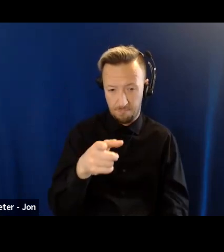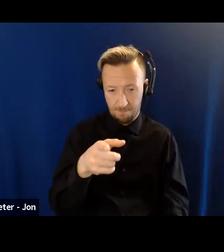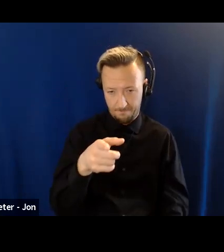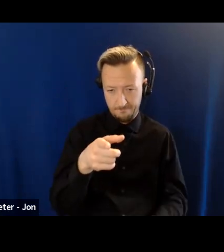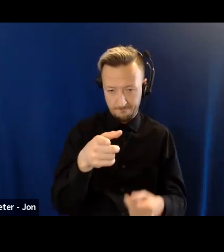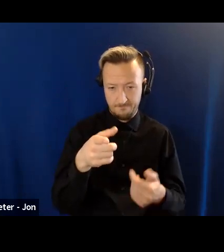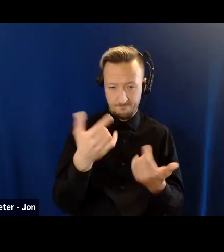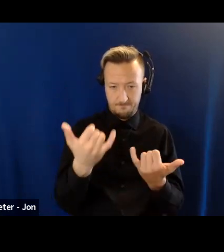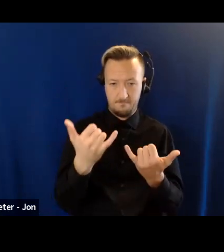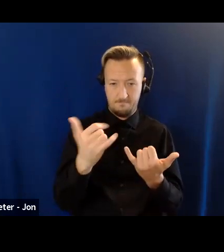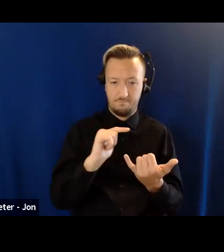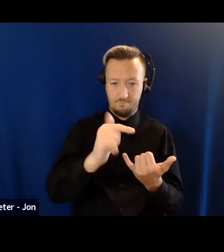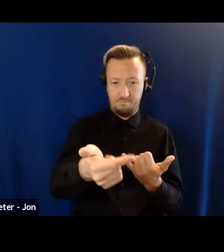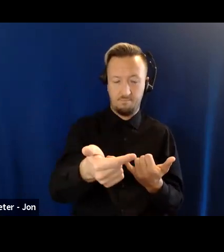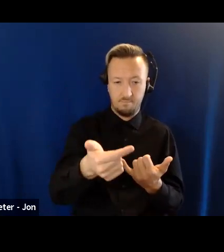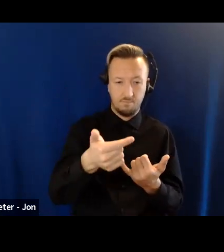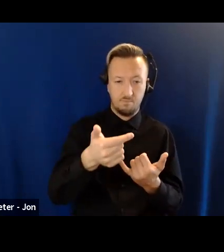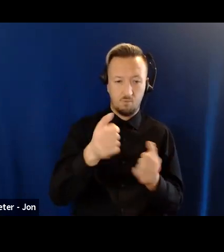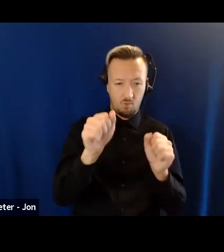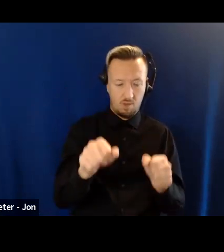are allowed to unmute now.